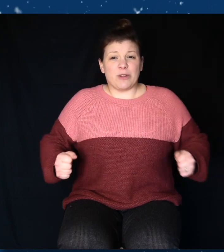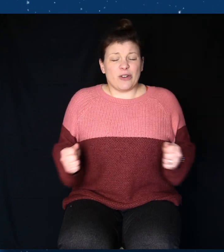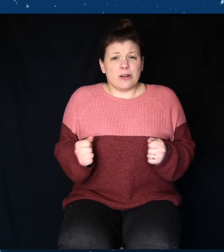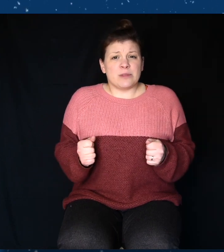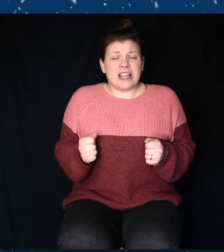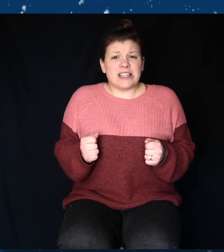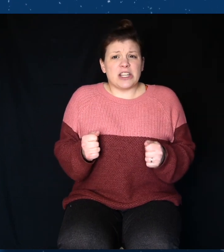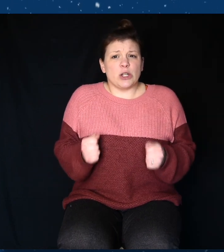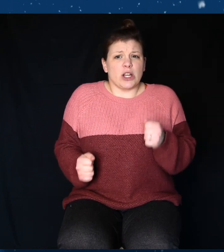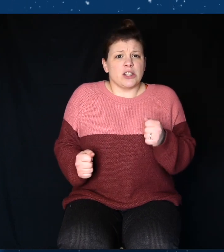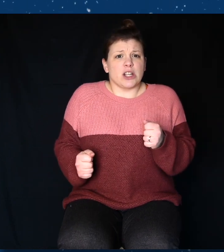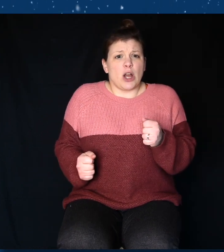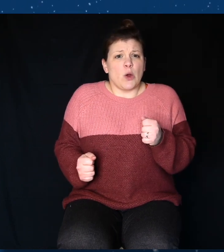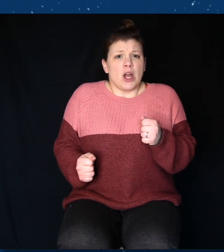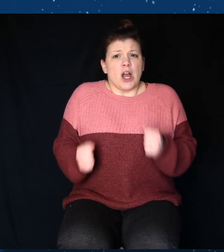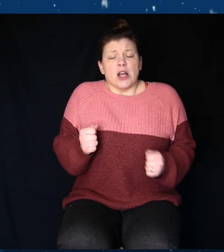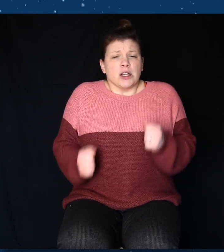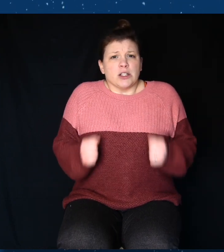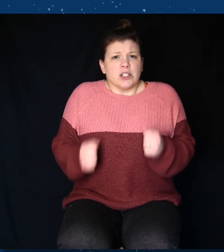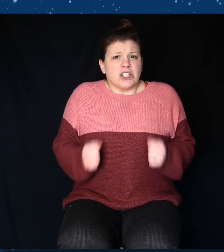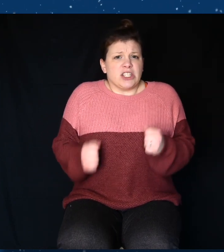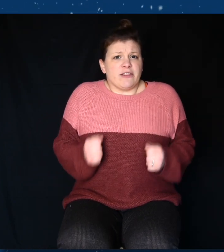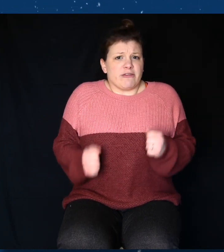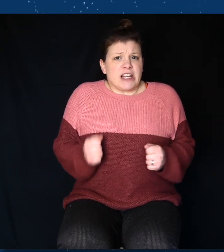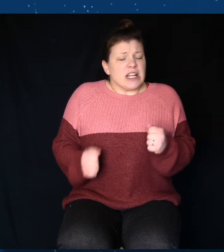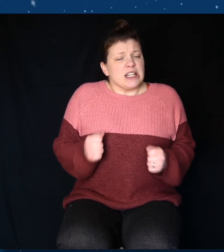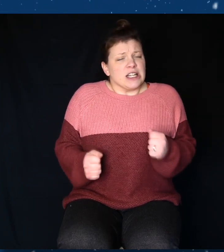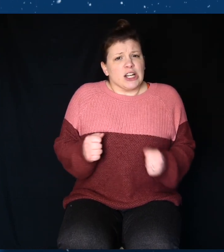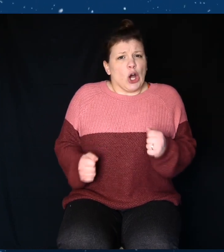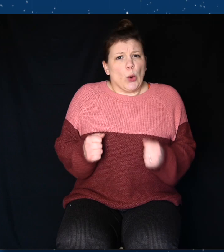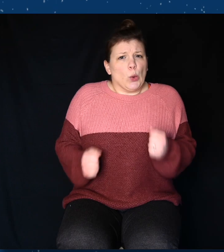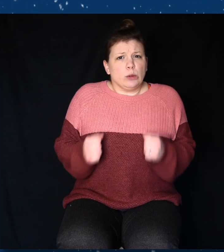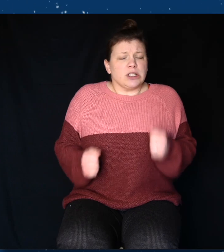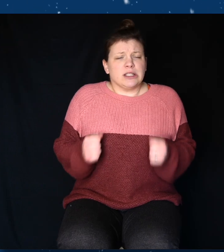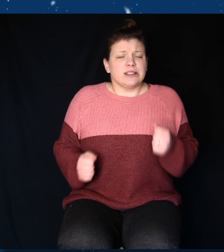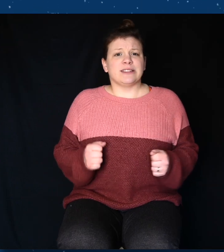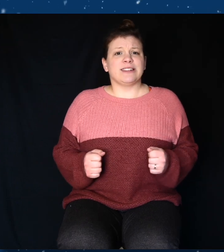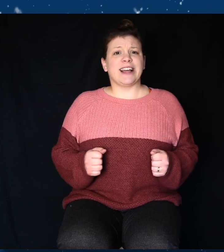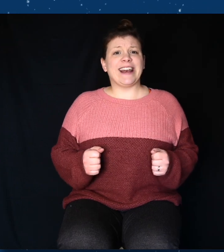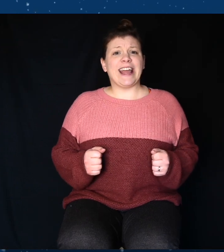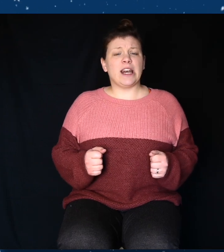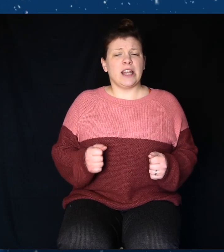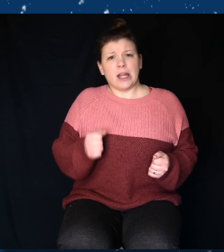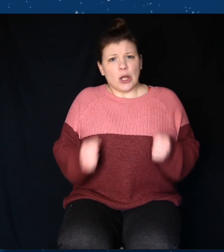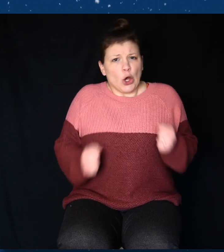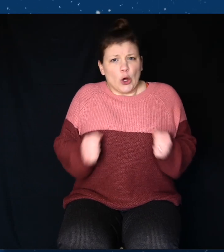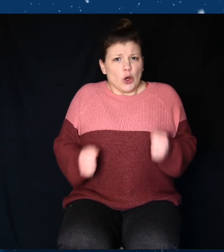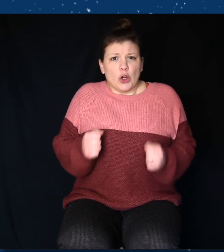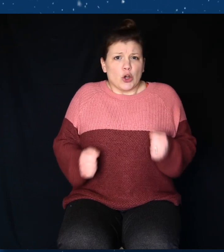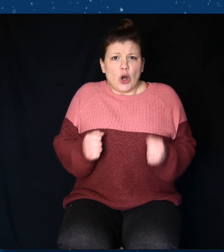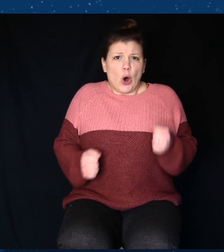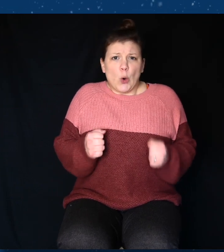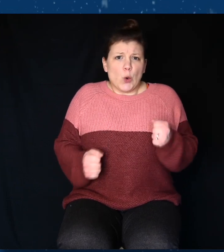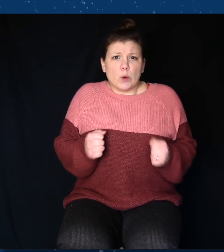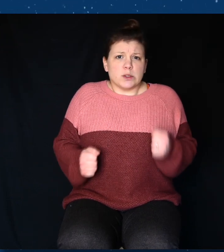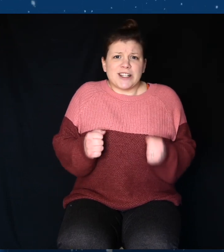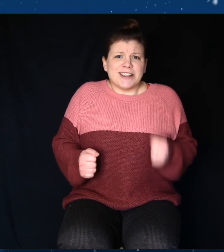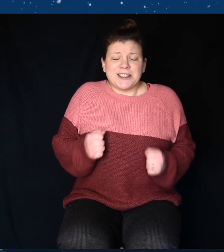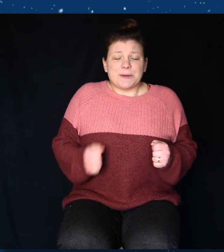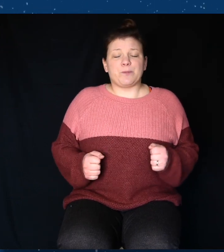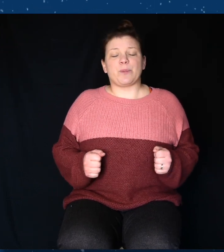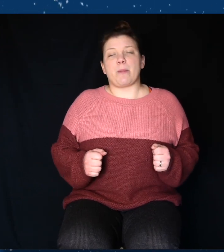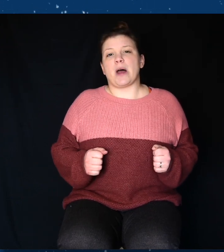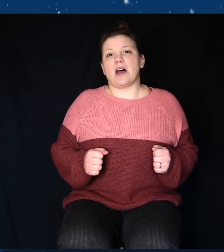and then with your arms next to you, you're going to go shivering, cold, and again,